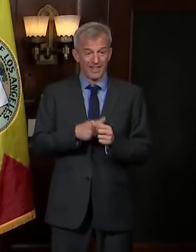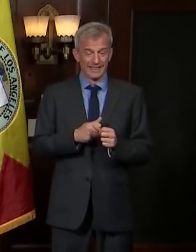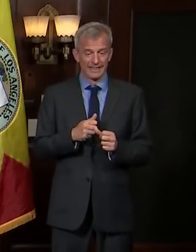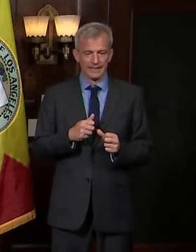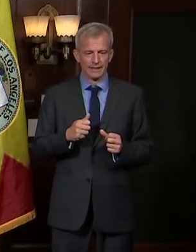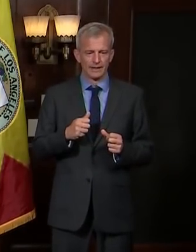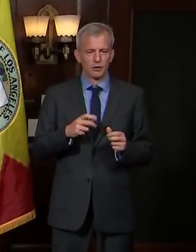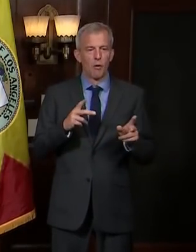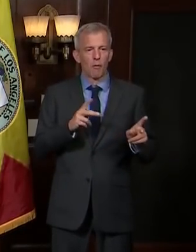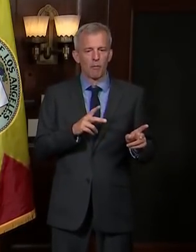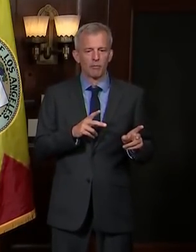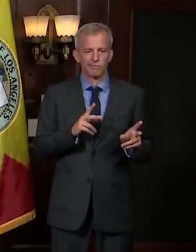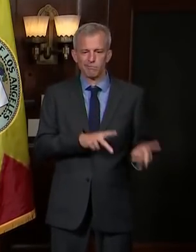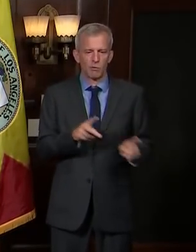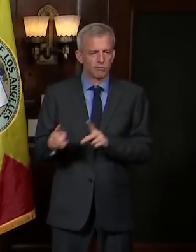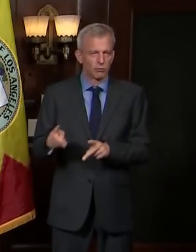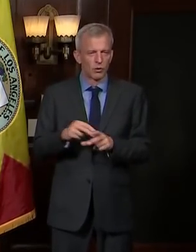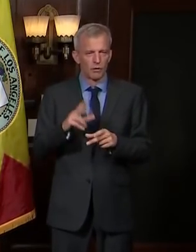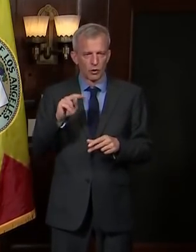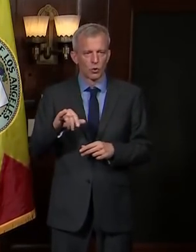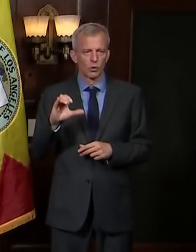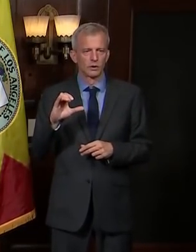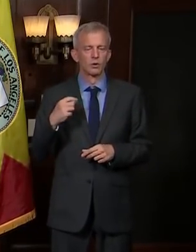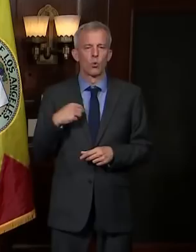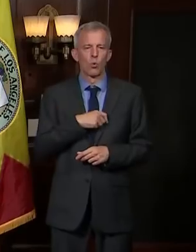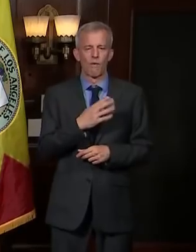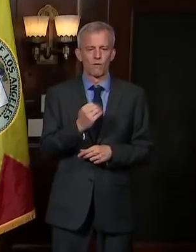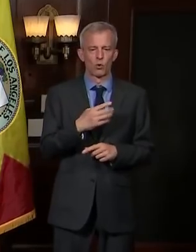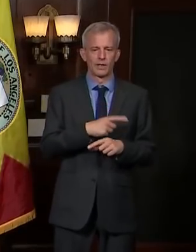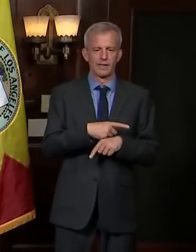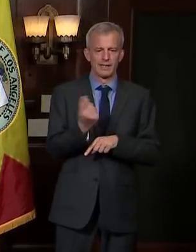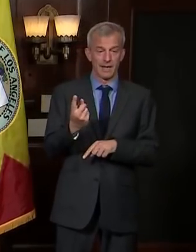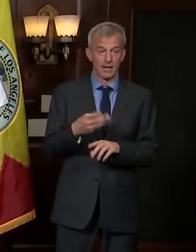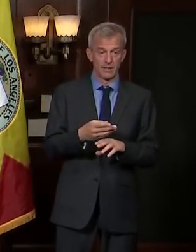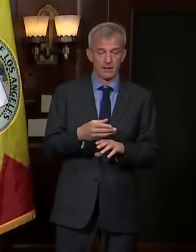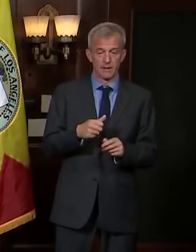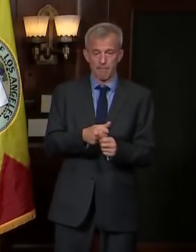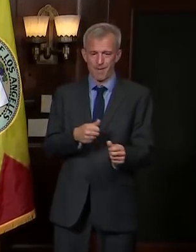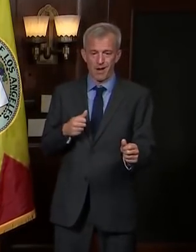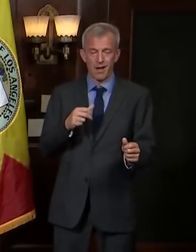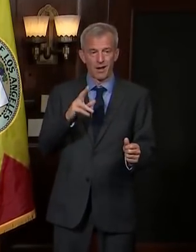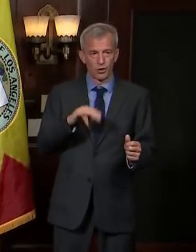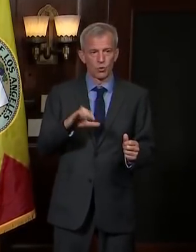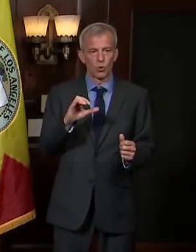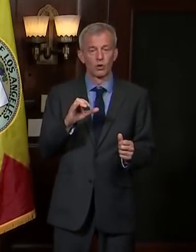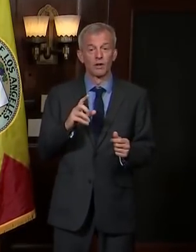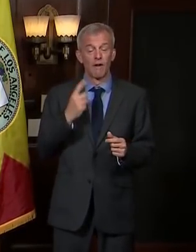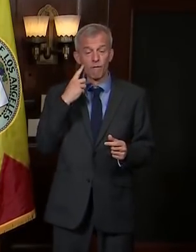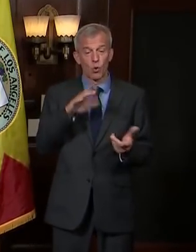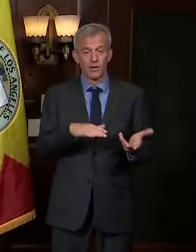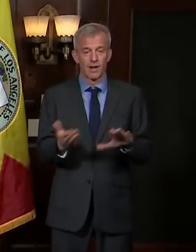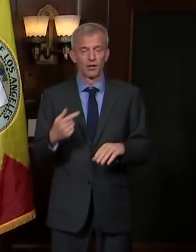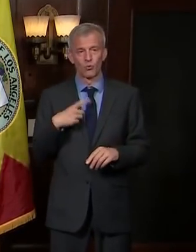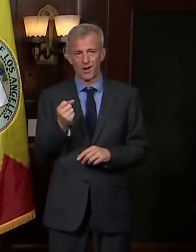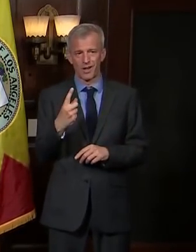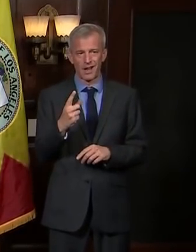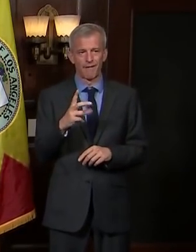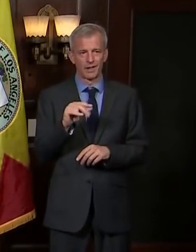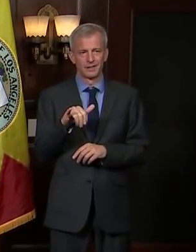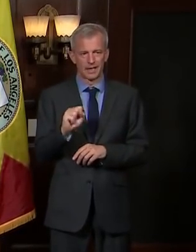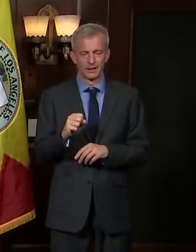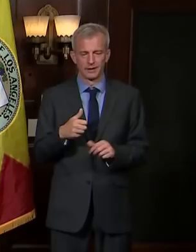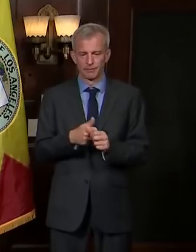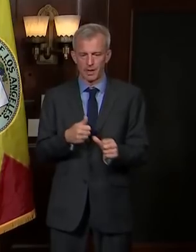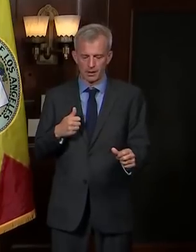terms of the deaths per capita, it's about 11 days behind. And yesterday, the Centers for Disease Control and Prevention changed the period